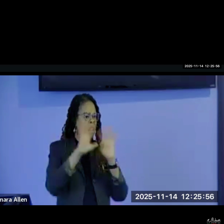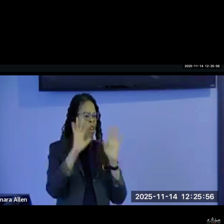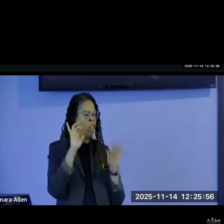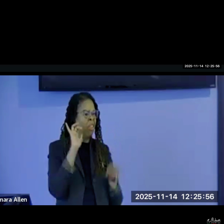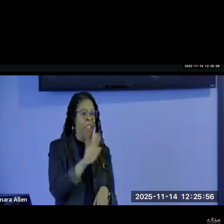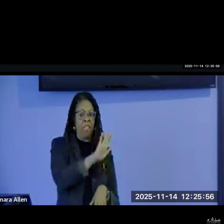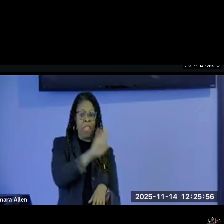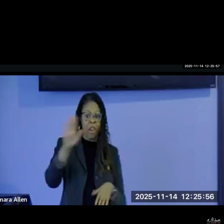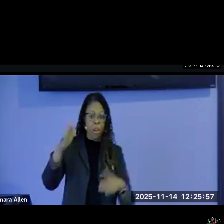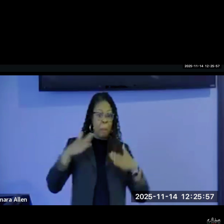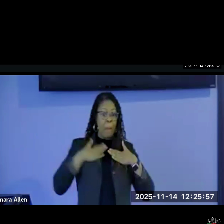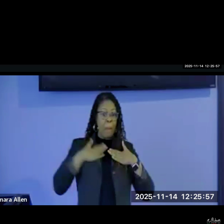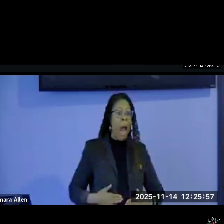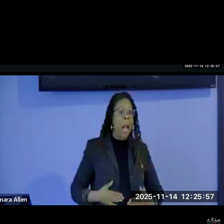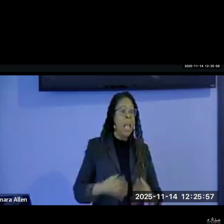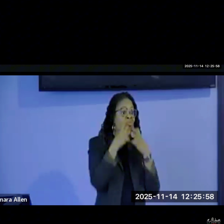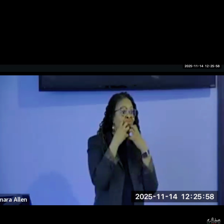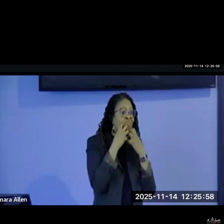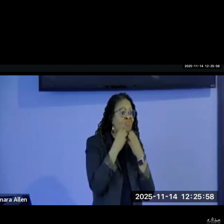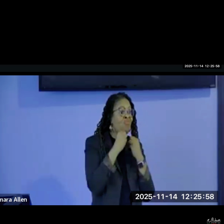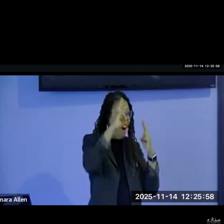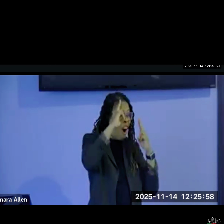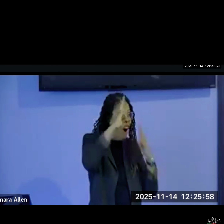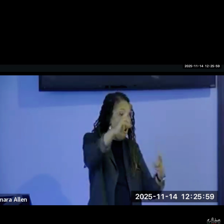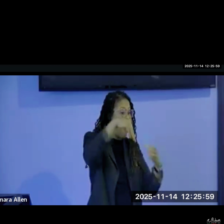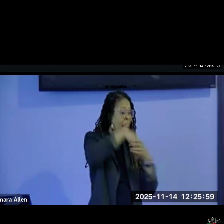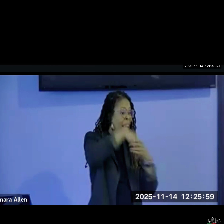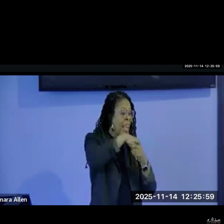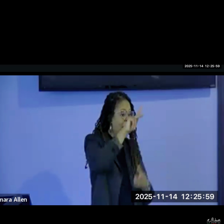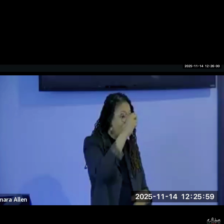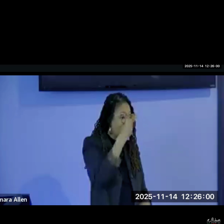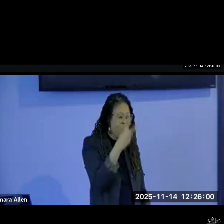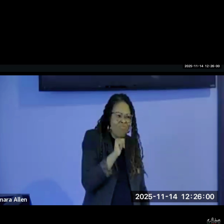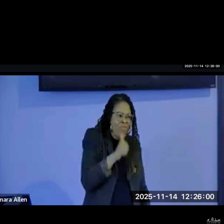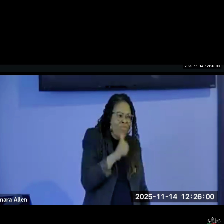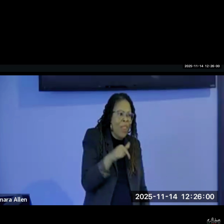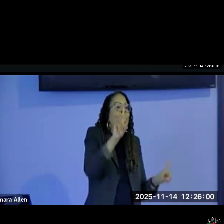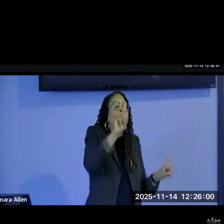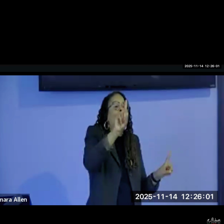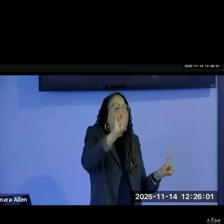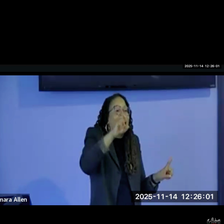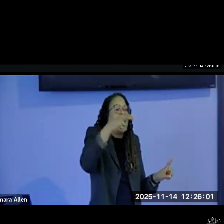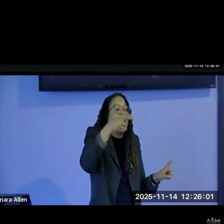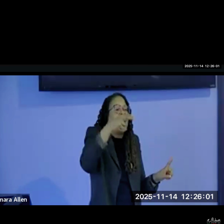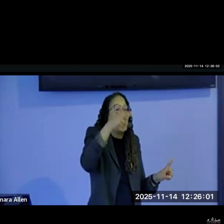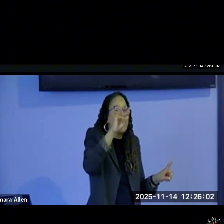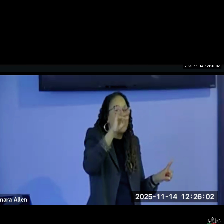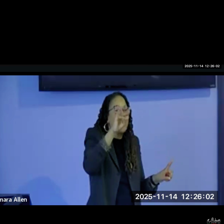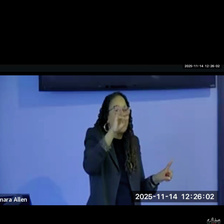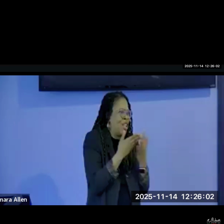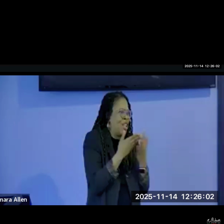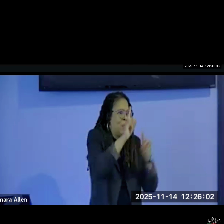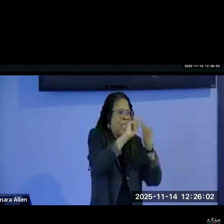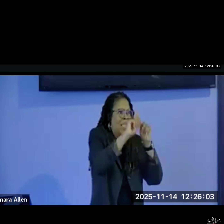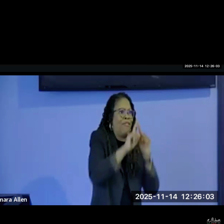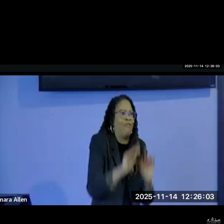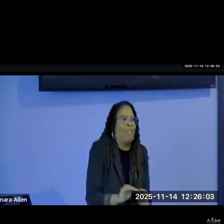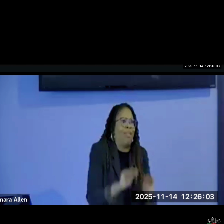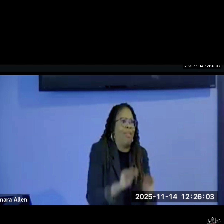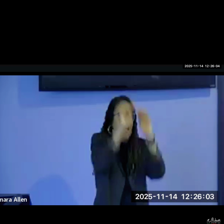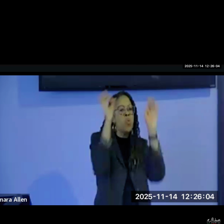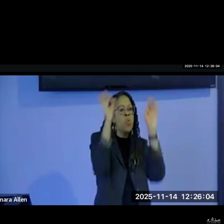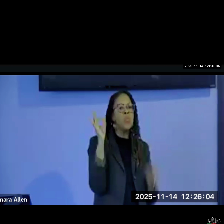They didn't have an opportunity to really grow solid in their identity. They are not viewed or